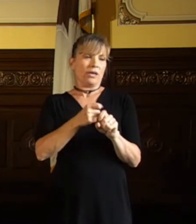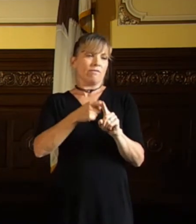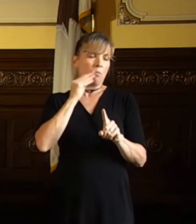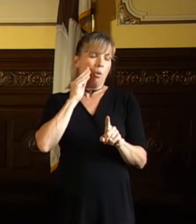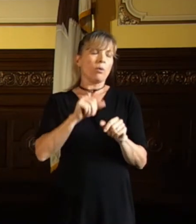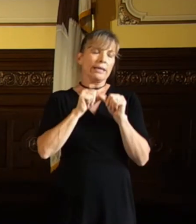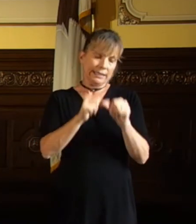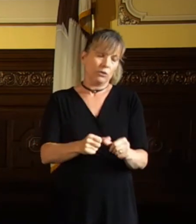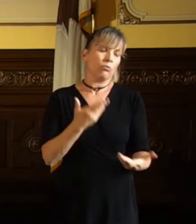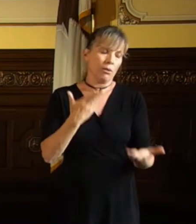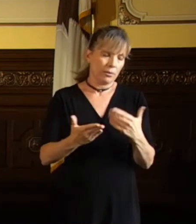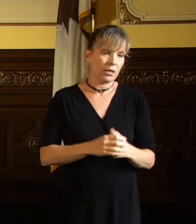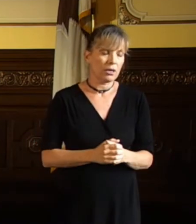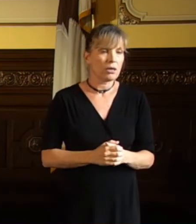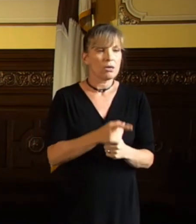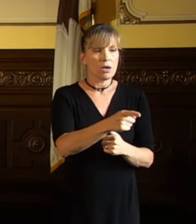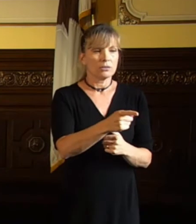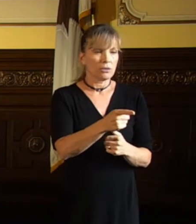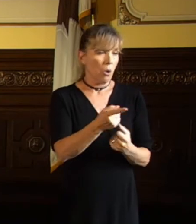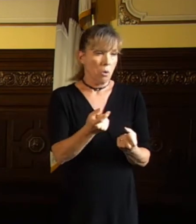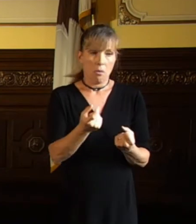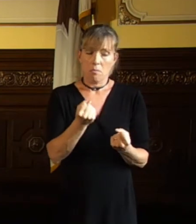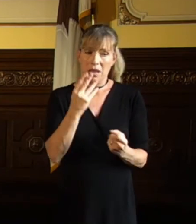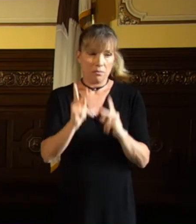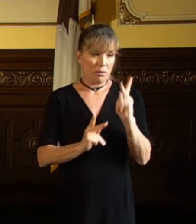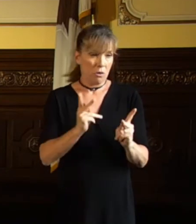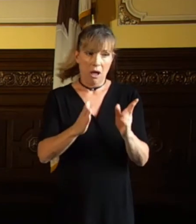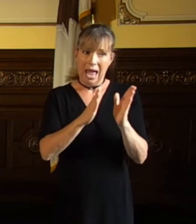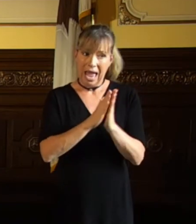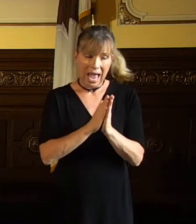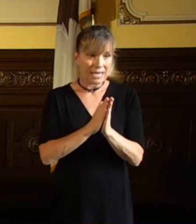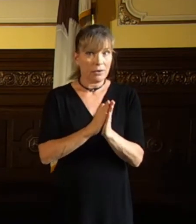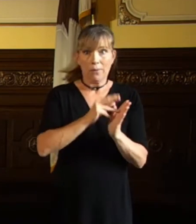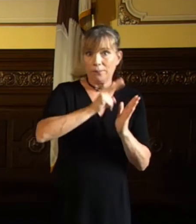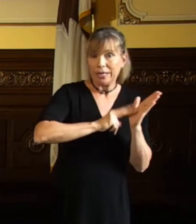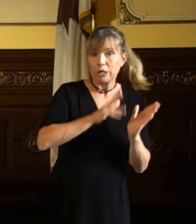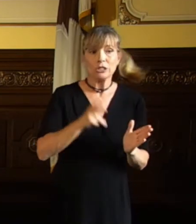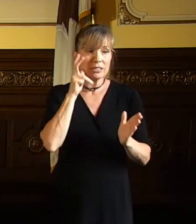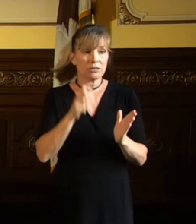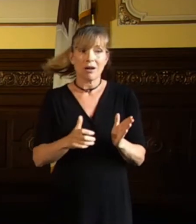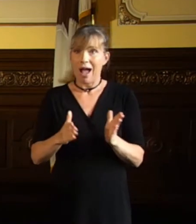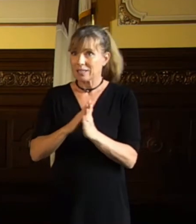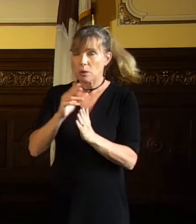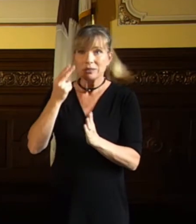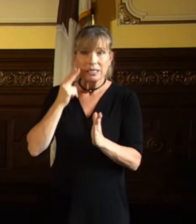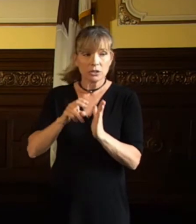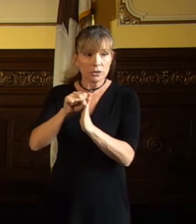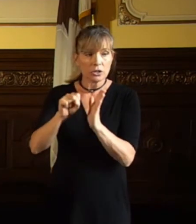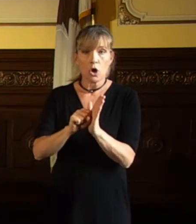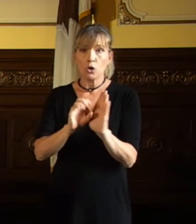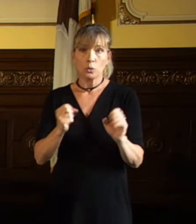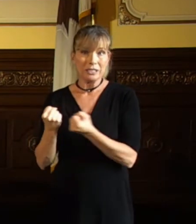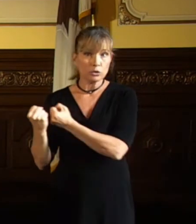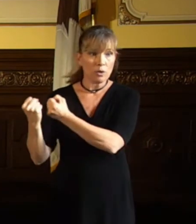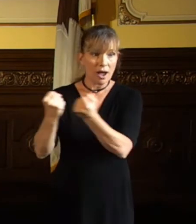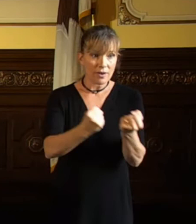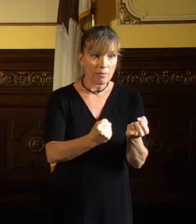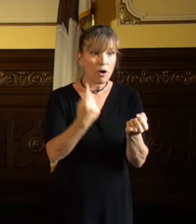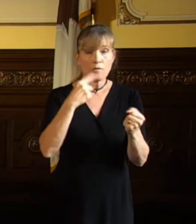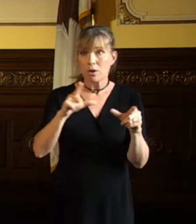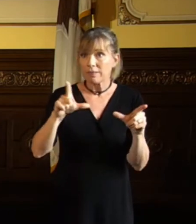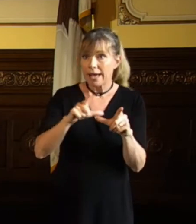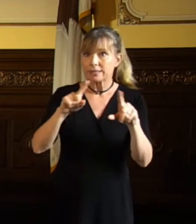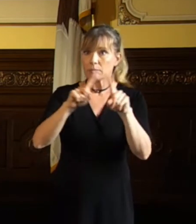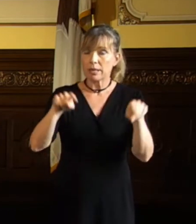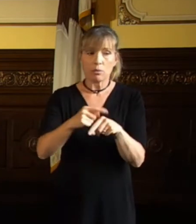as well. And then I've had multiple questions come in, even from listeners and readers. Secretary of State's office is doing some drive-up stuff for license